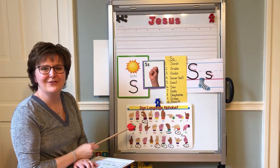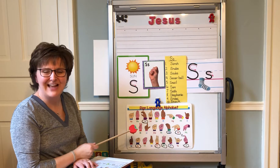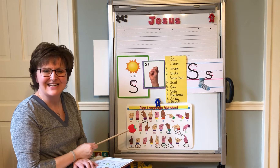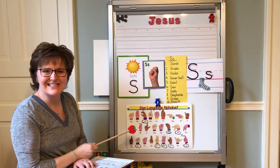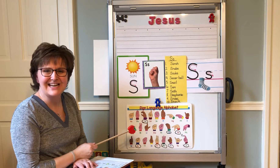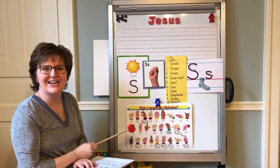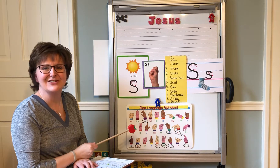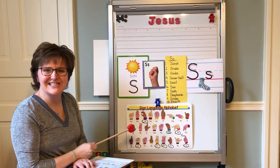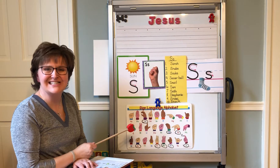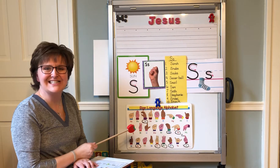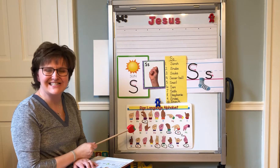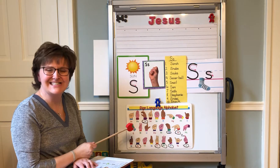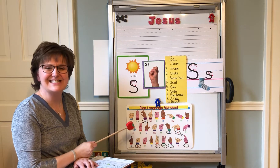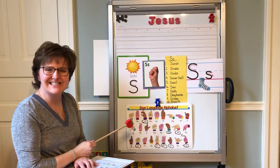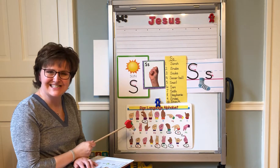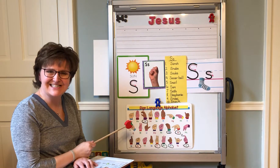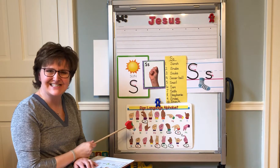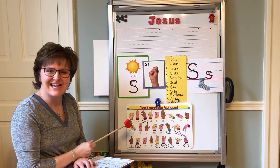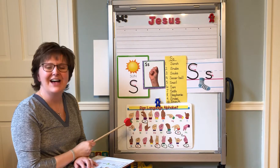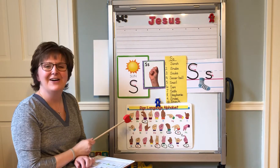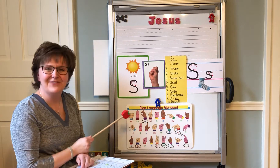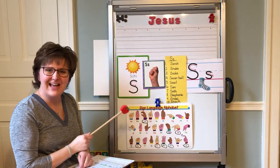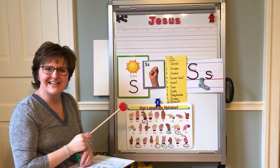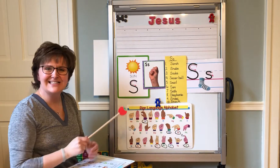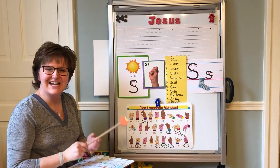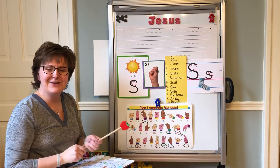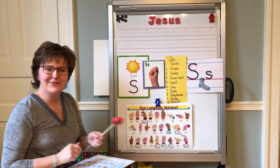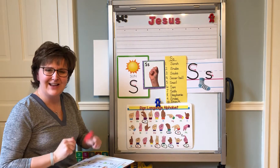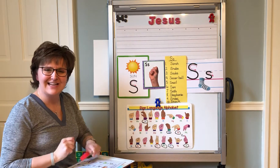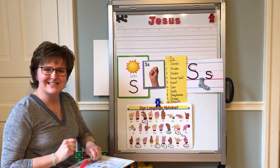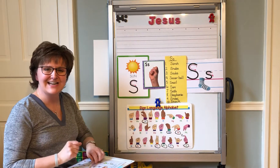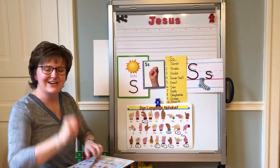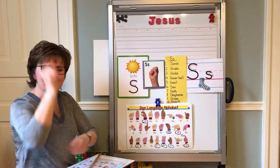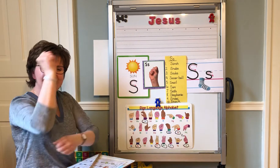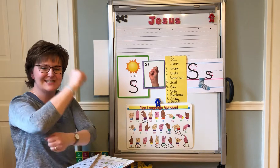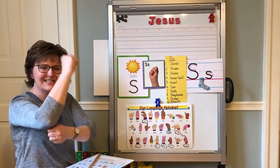flat tires. Flat tire, flat tires.